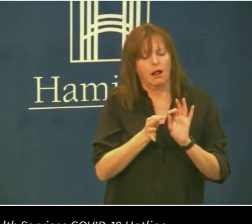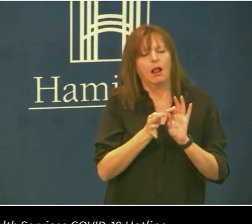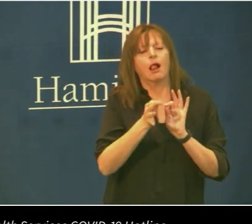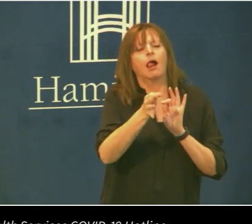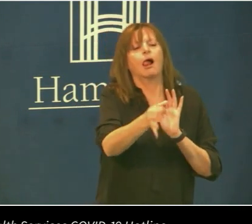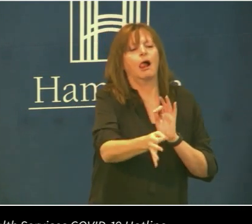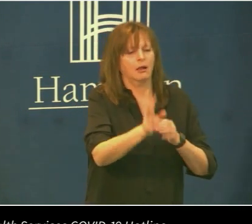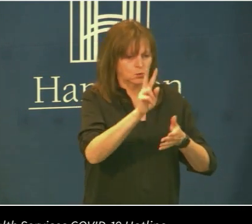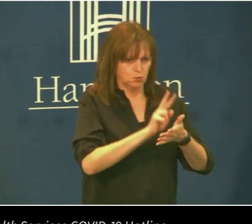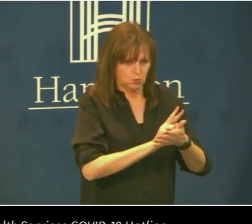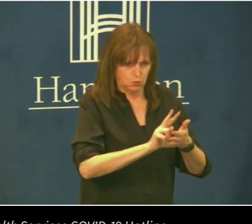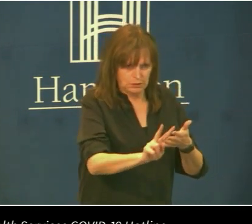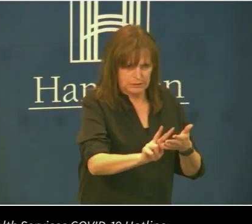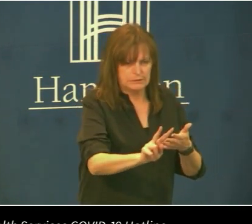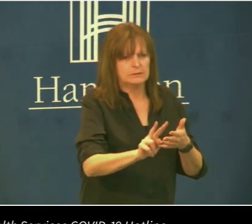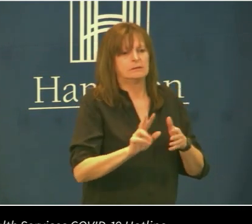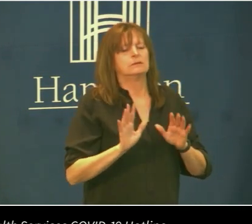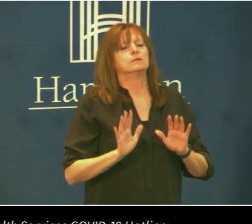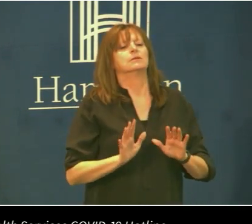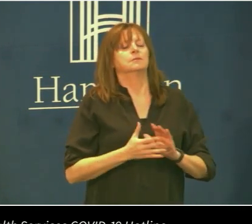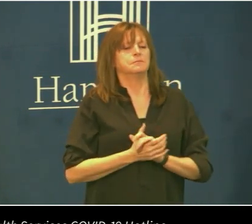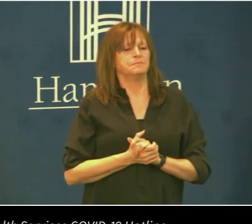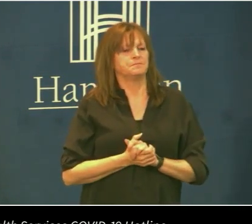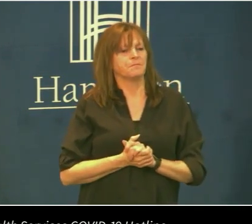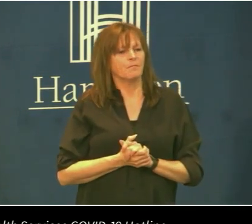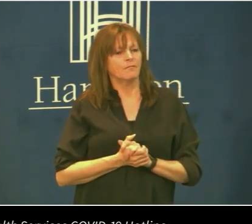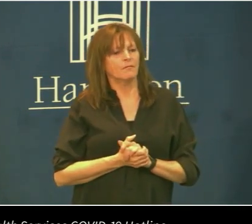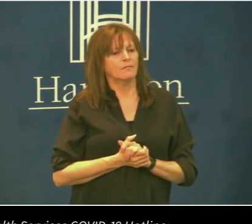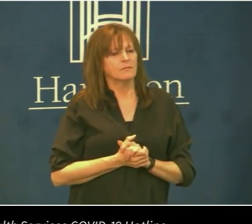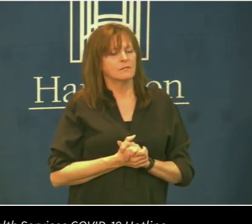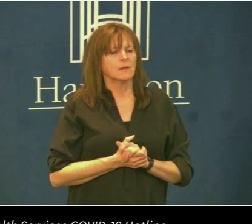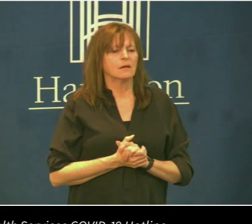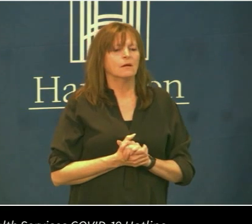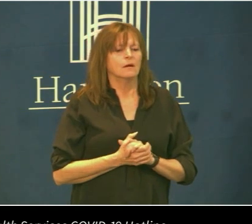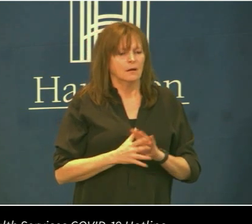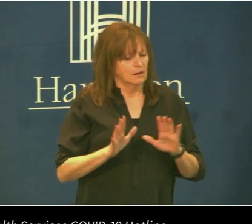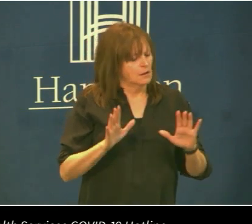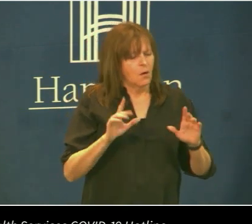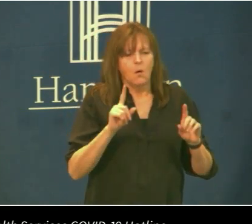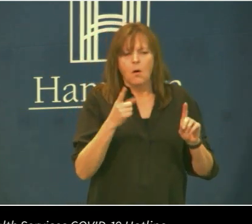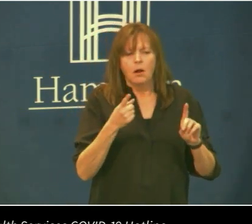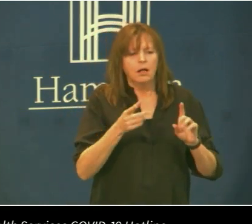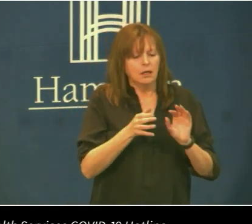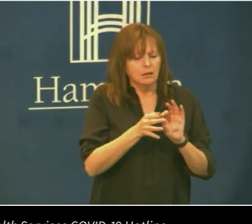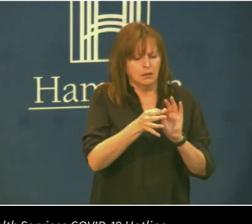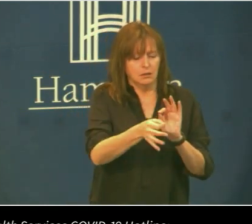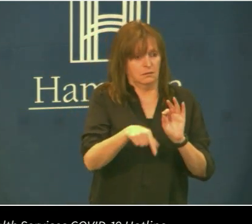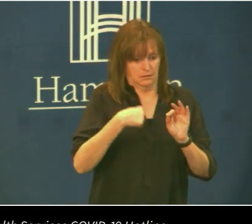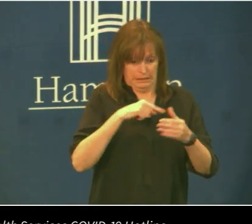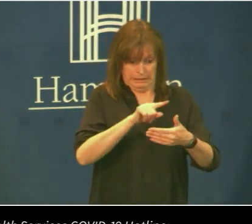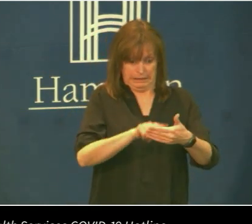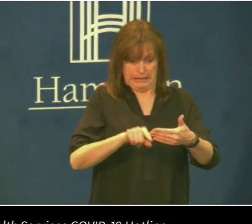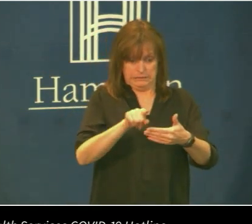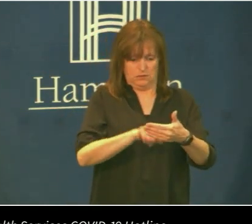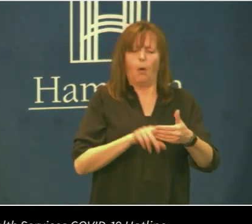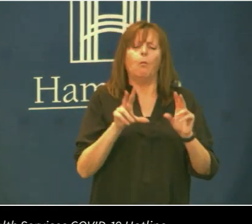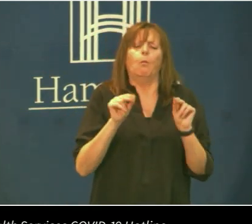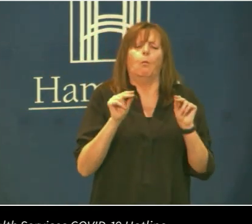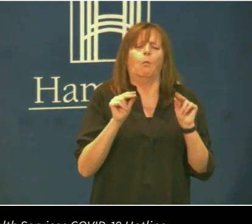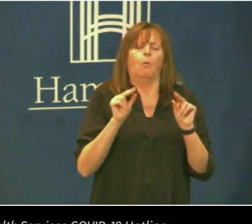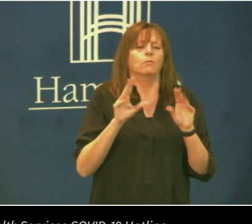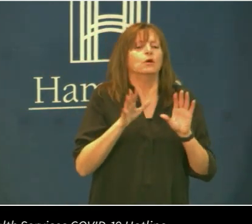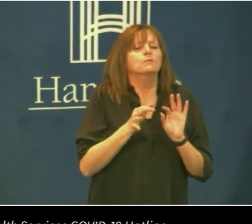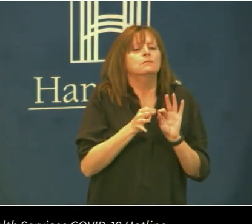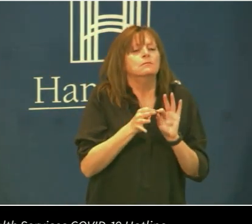entire spring rec program, we are delaying it. And as I say, this is very much to allow us to see what the province